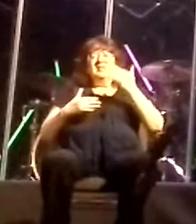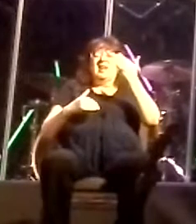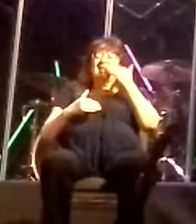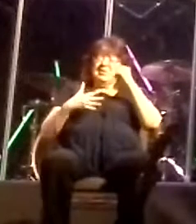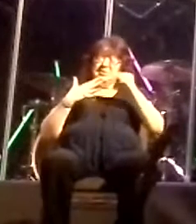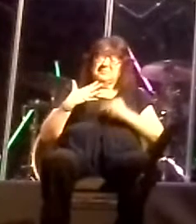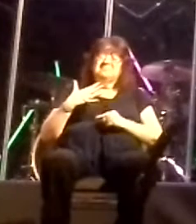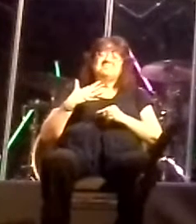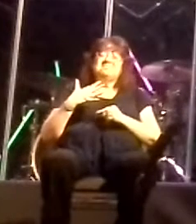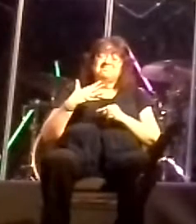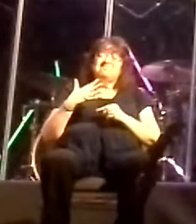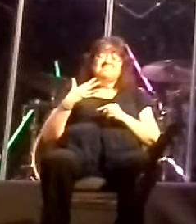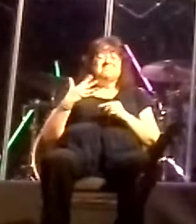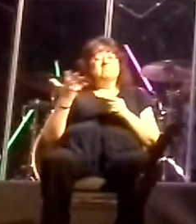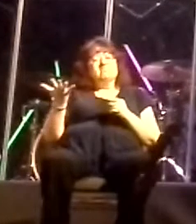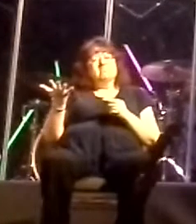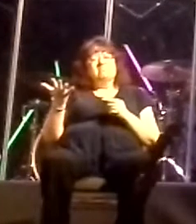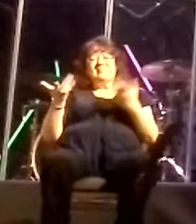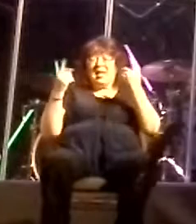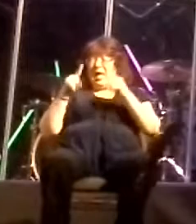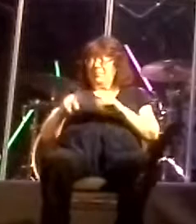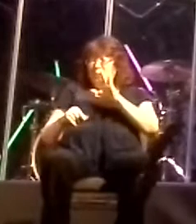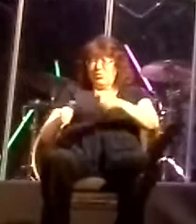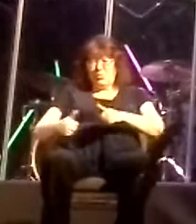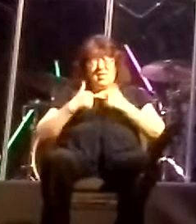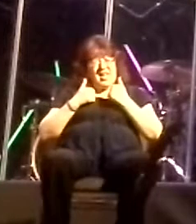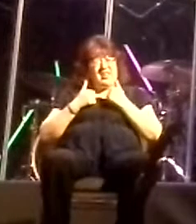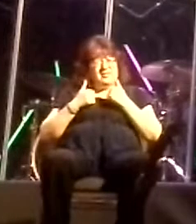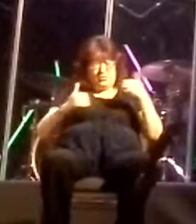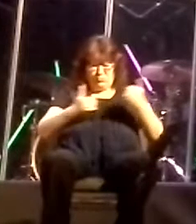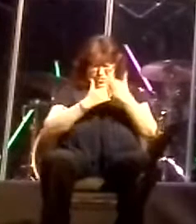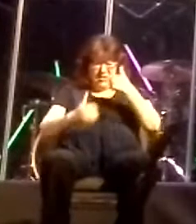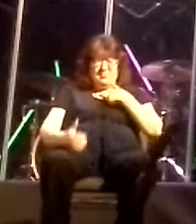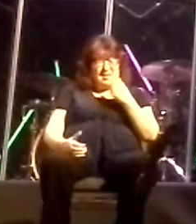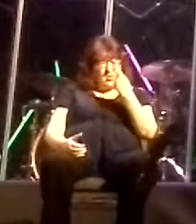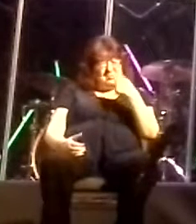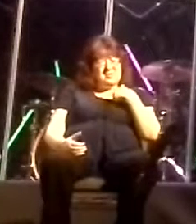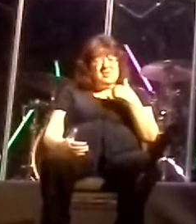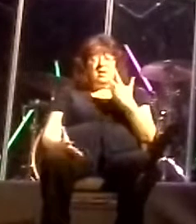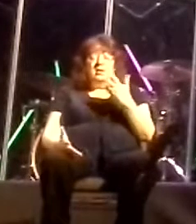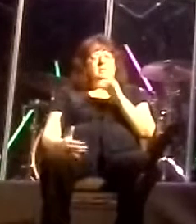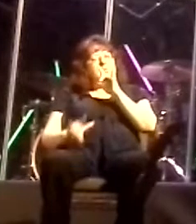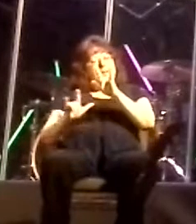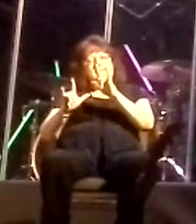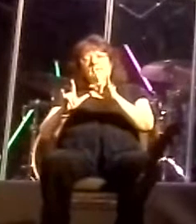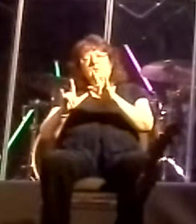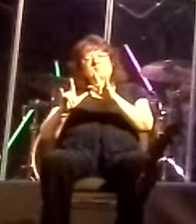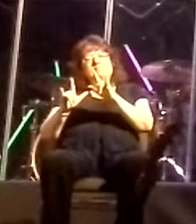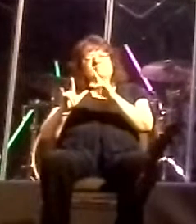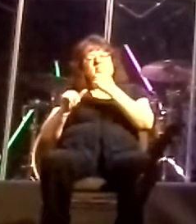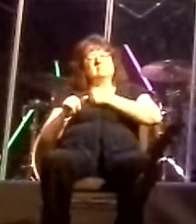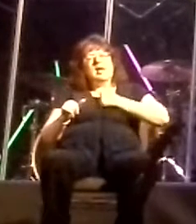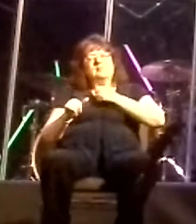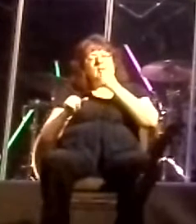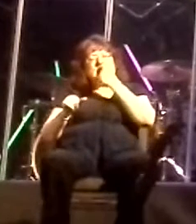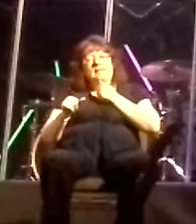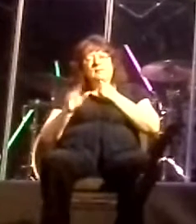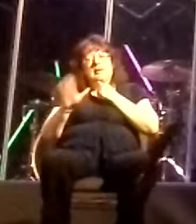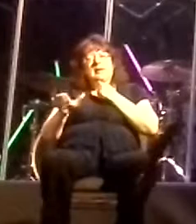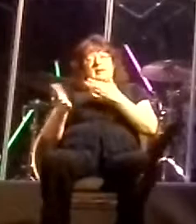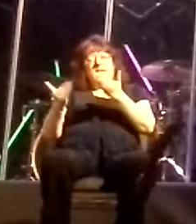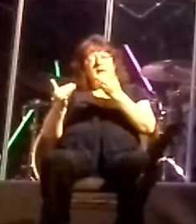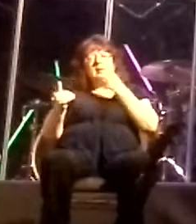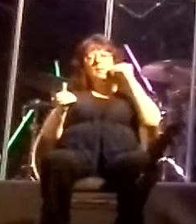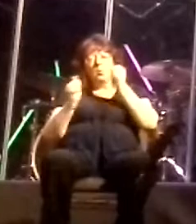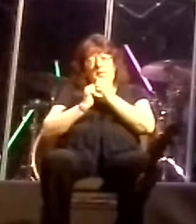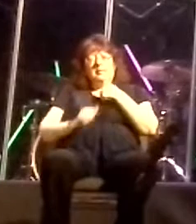know there's things that happened in your life and you've questioned me. I love you. I'm sorry for your pain. I want you to come